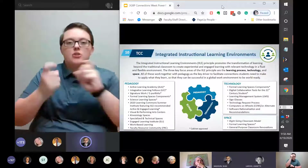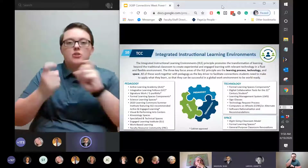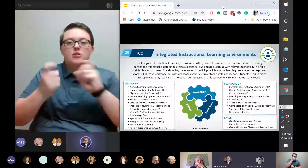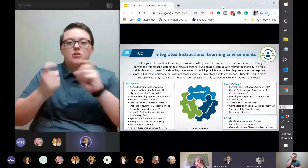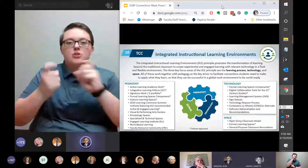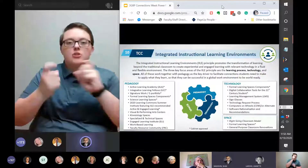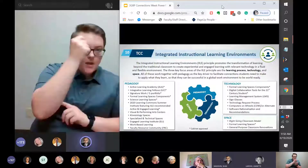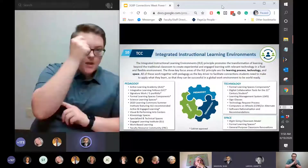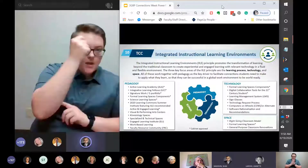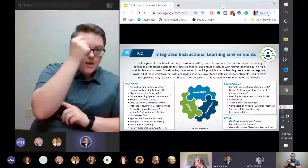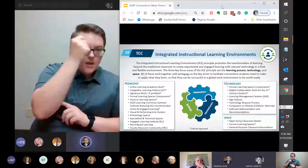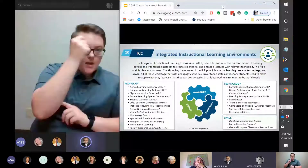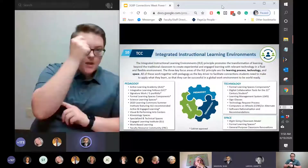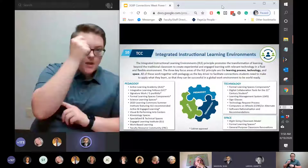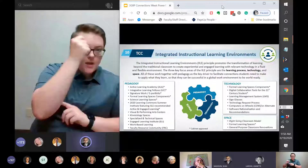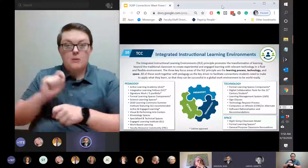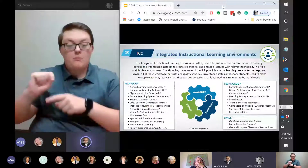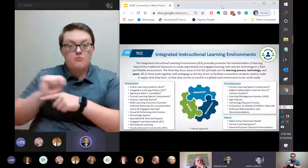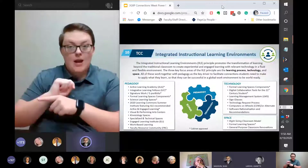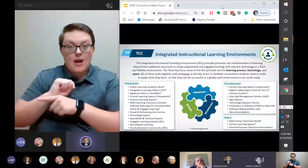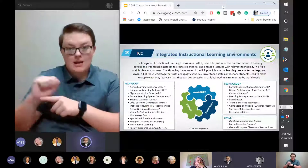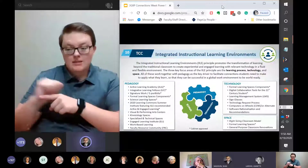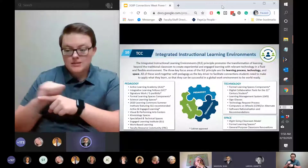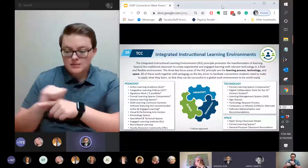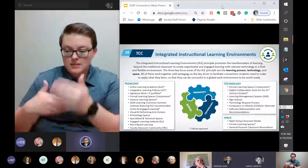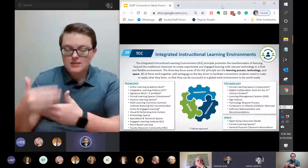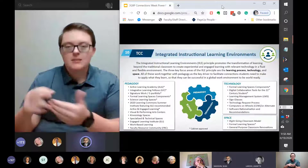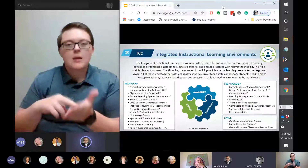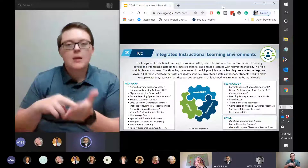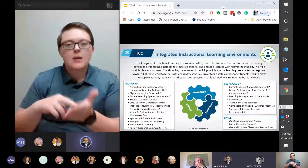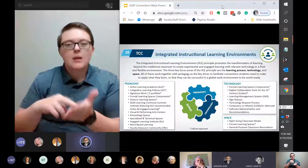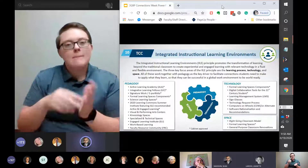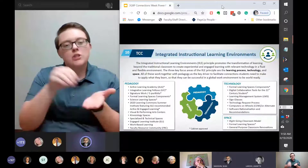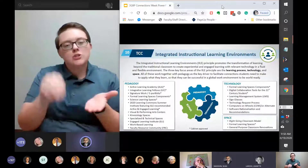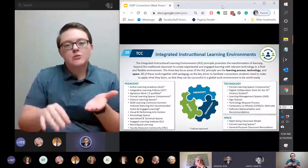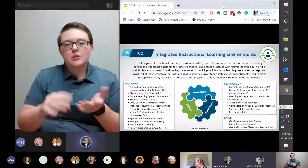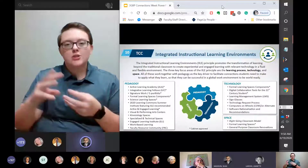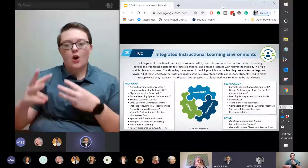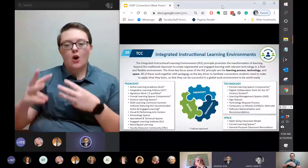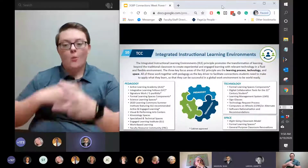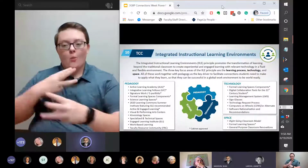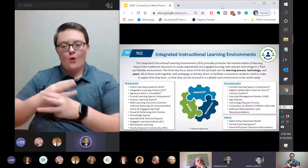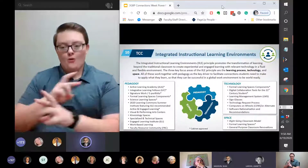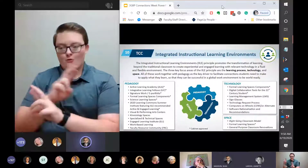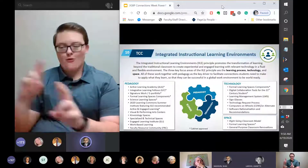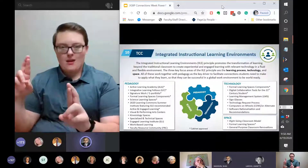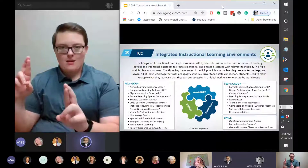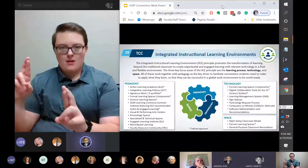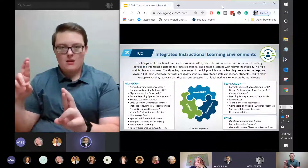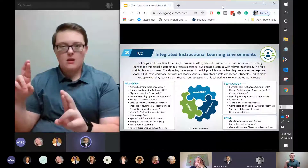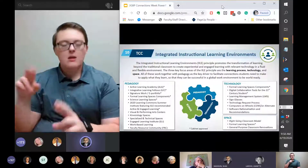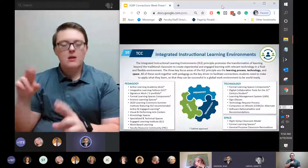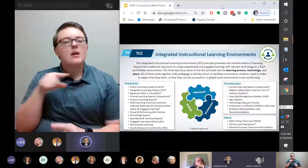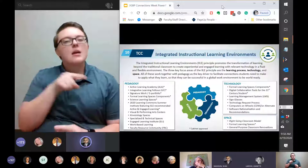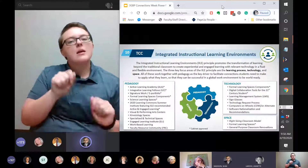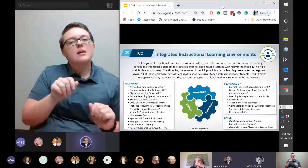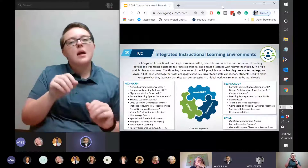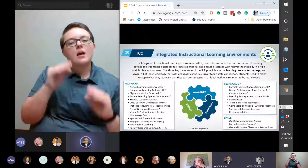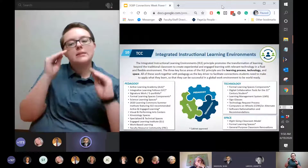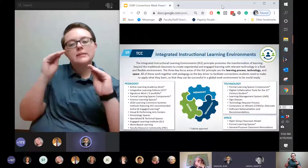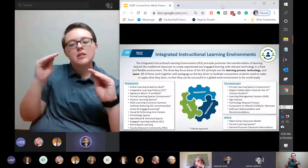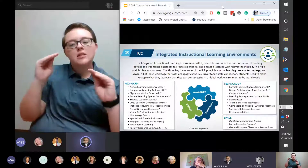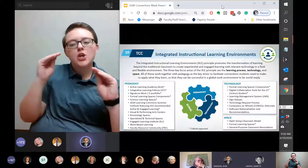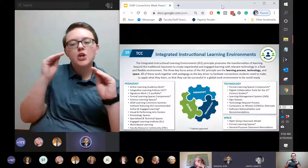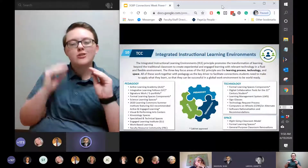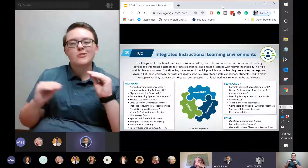practice to develop world-ready students and provides teaching beyond the content of